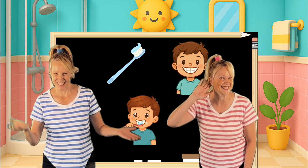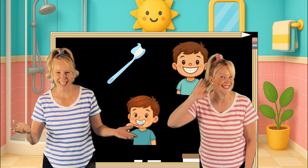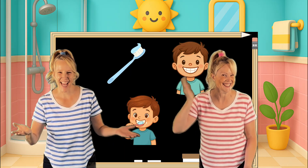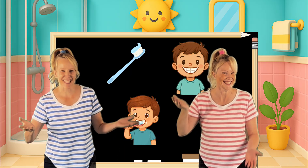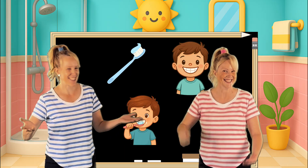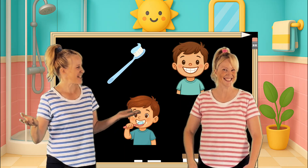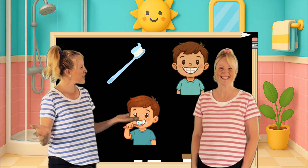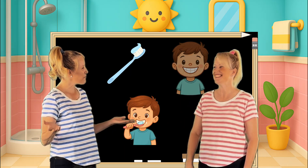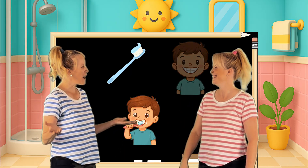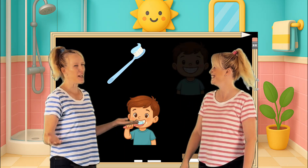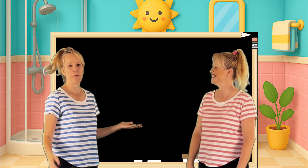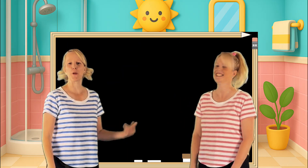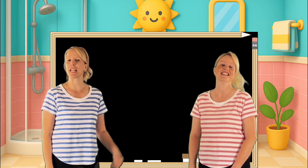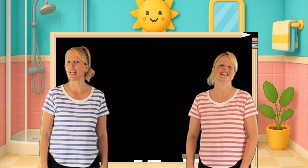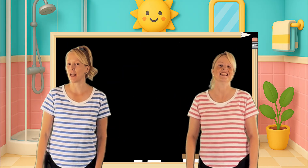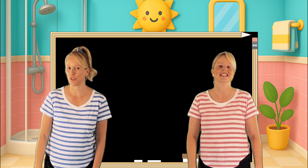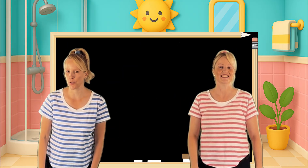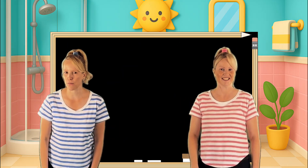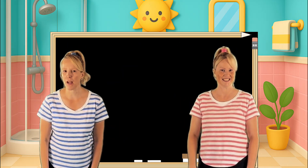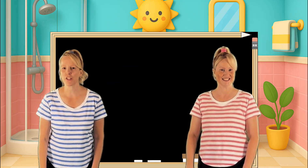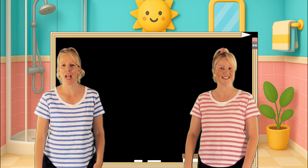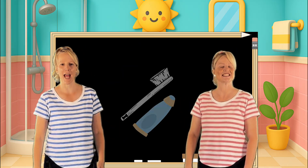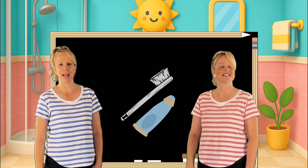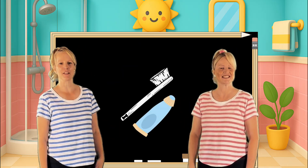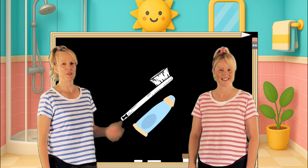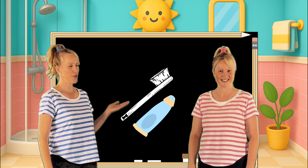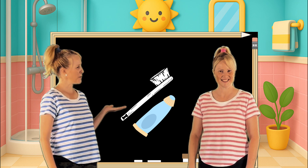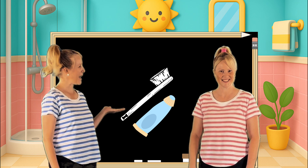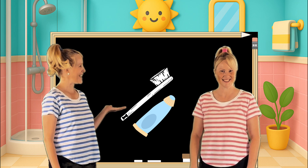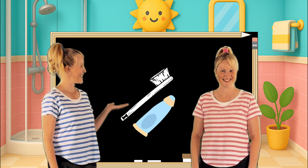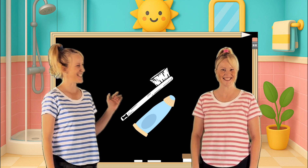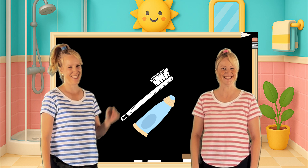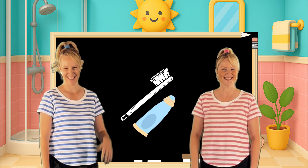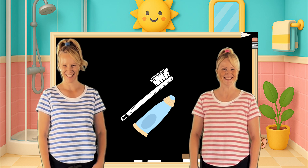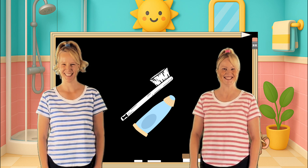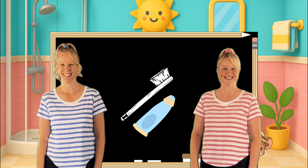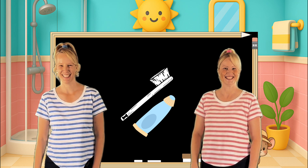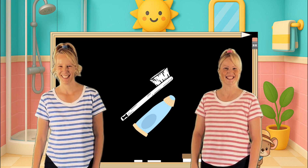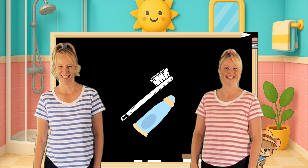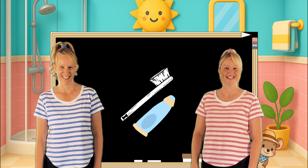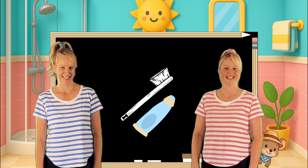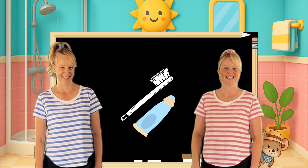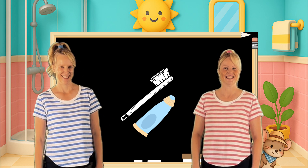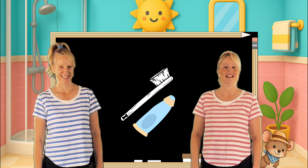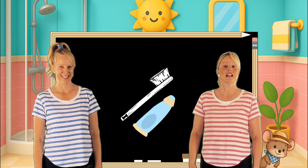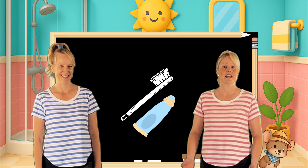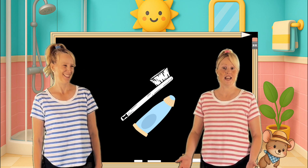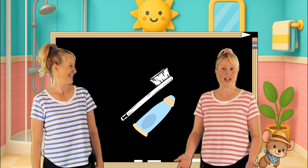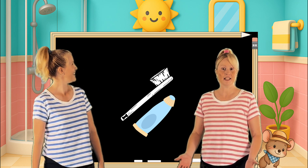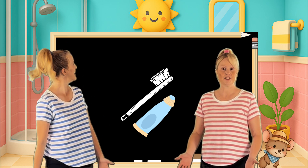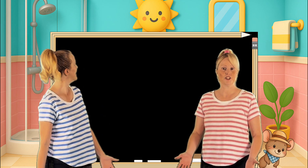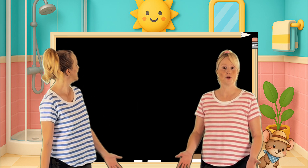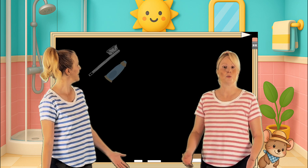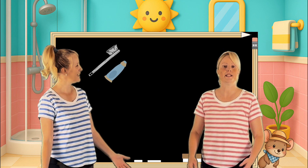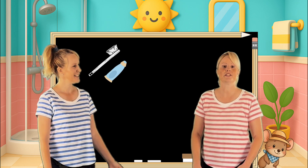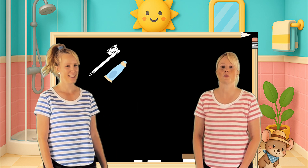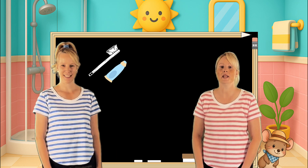Yes, that's right. We get our toothbrush and toothpaste. Next, we squeeze